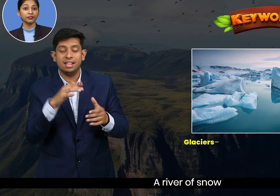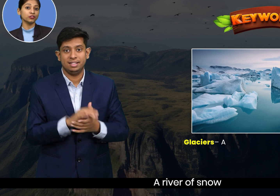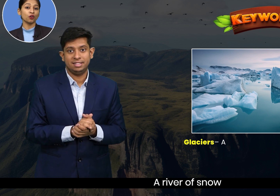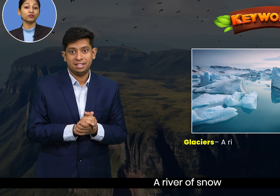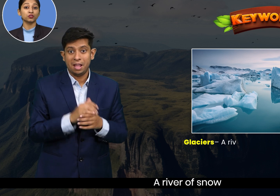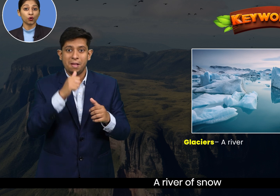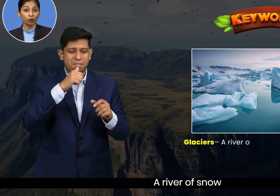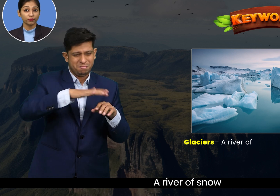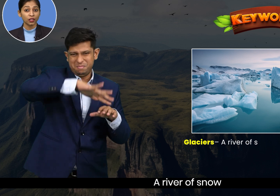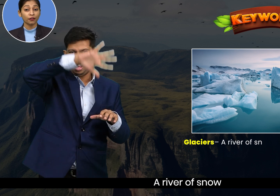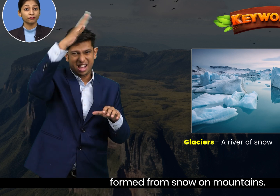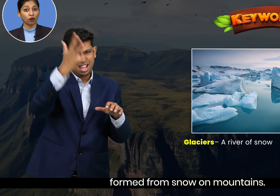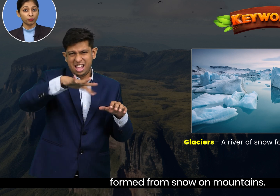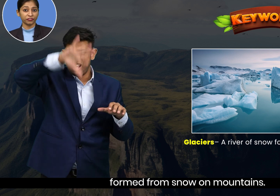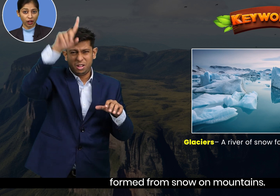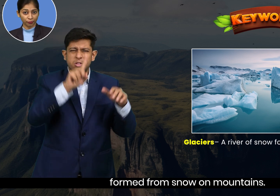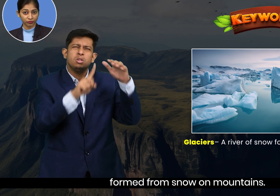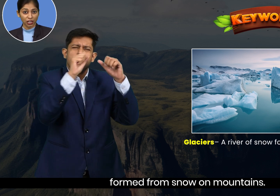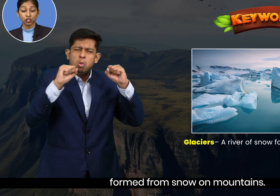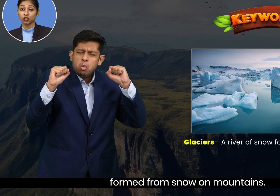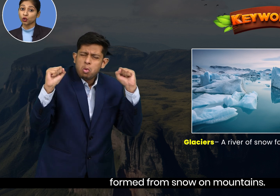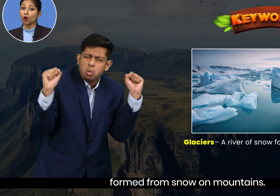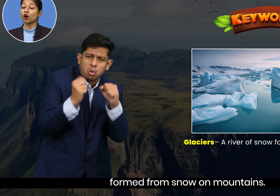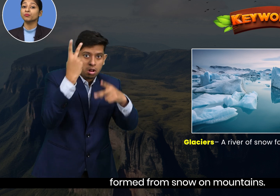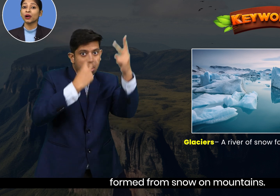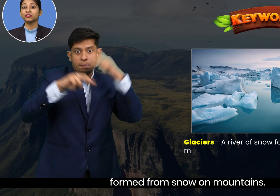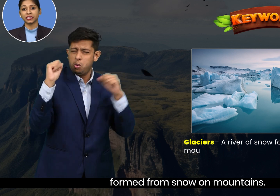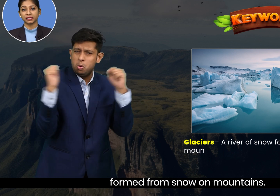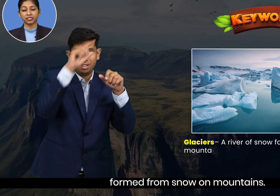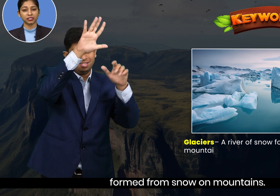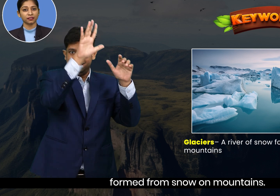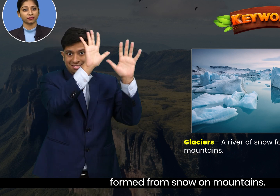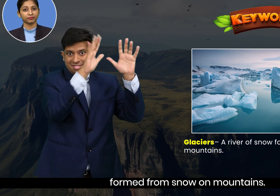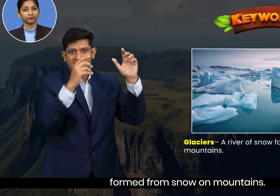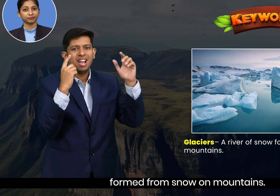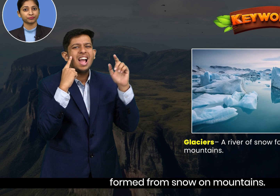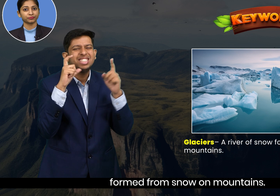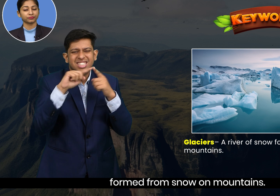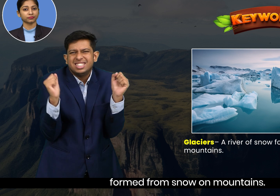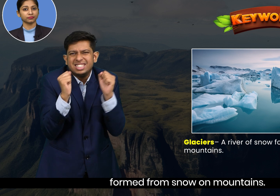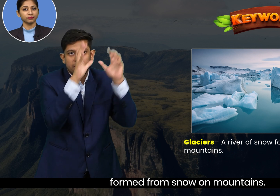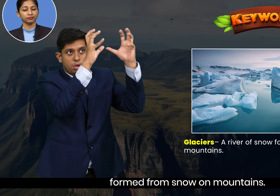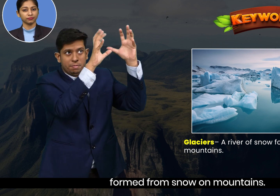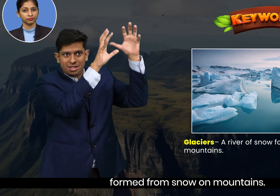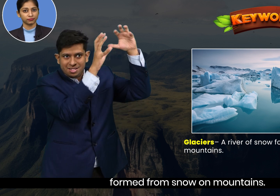a river of snow formed from snow on mountains.